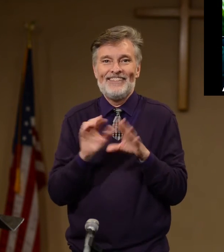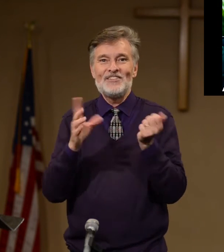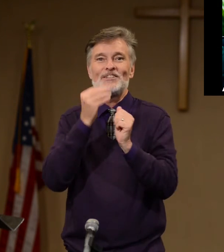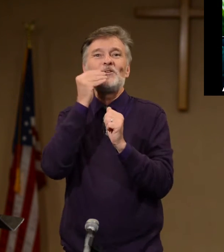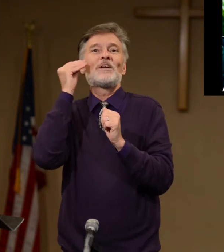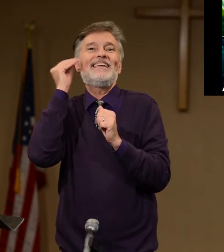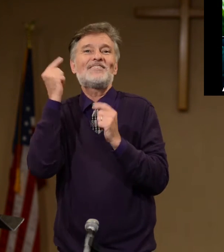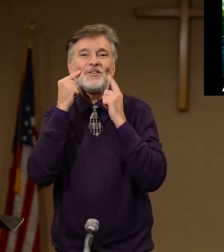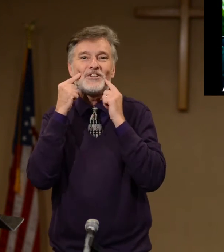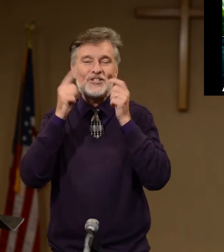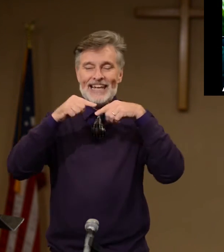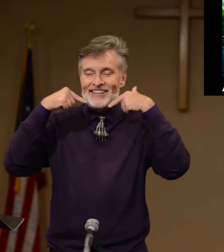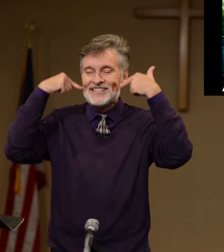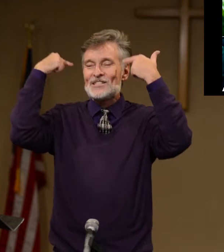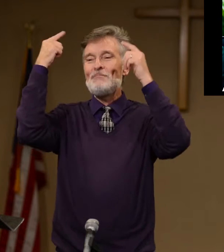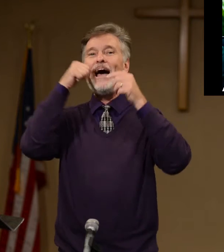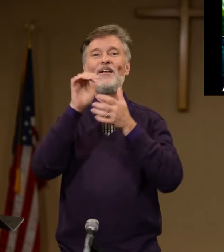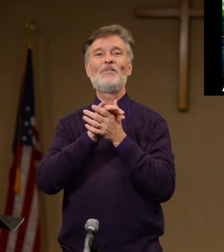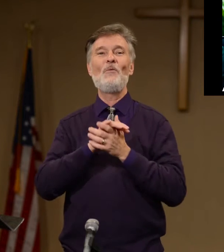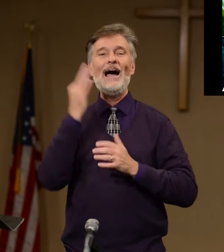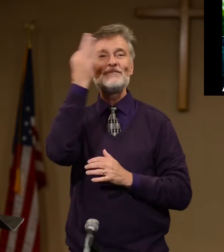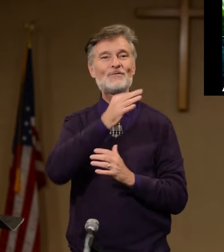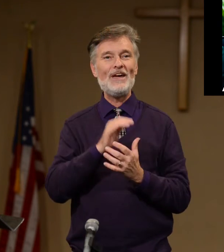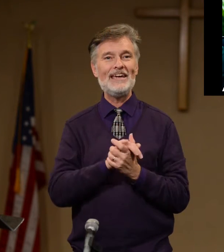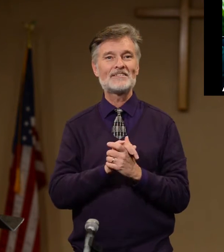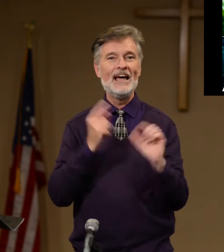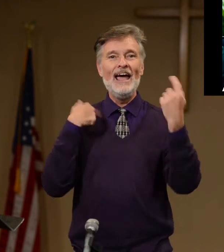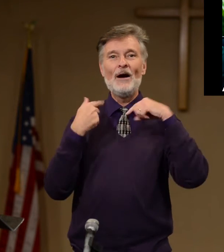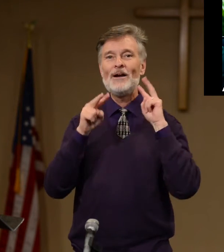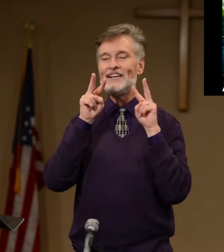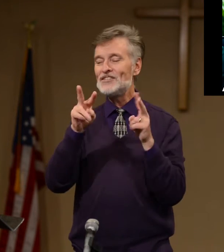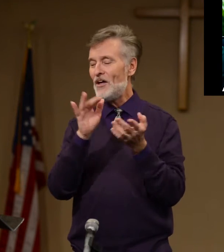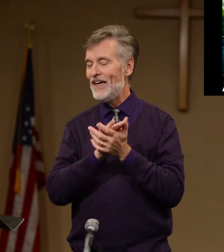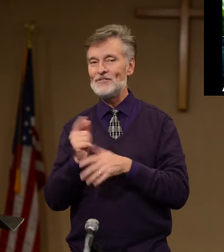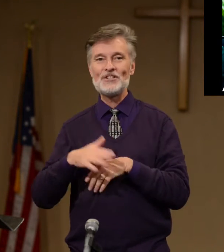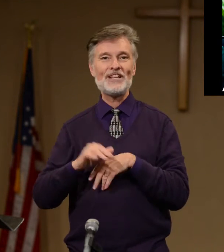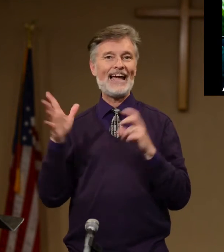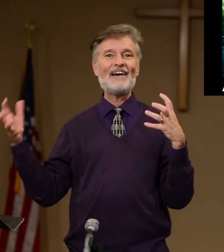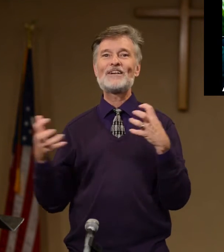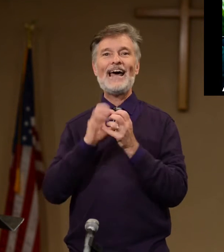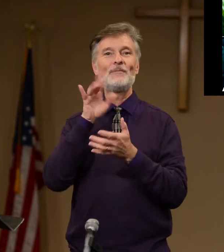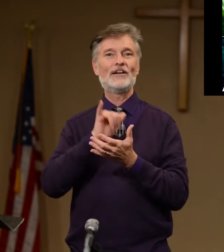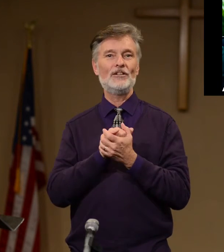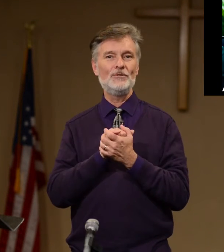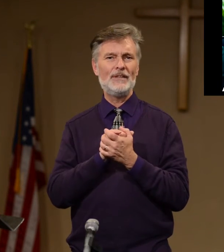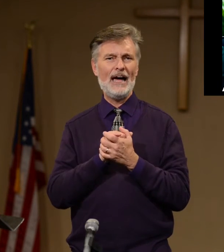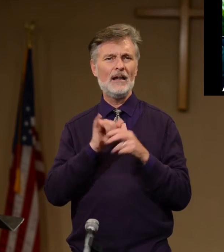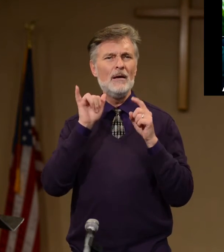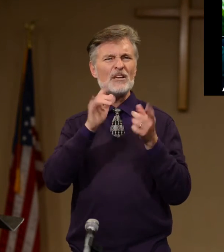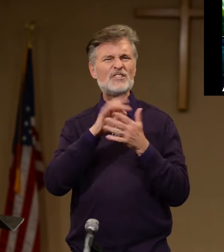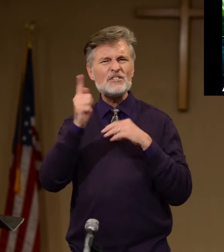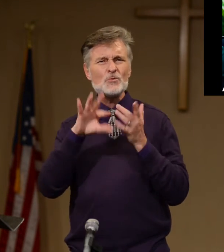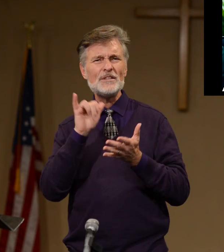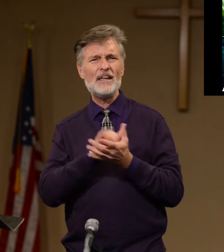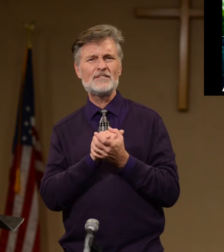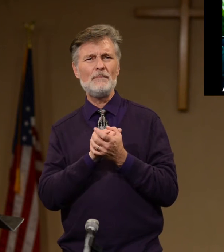this little kiss on the cheek and the smile on the wife's face. And when I saw that, it was just like, I've got to include that, because this is what that's